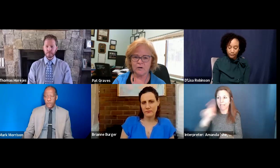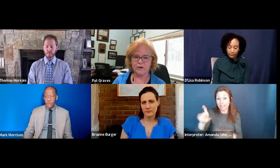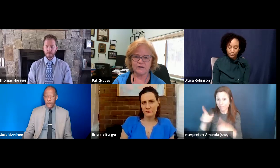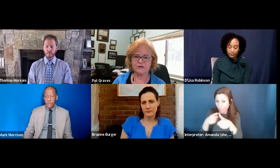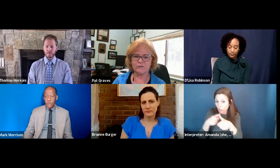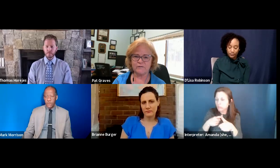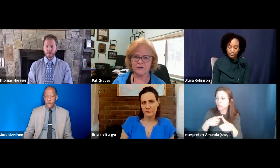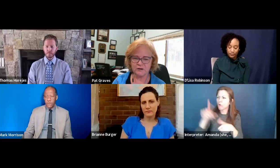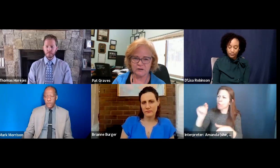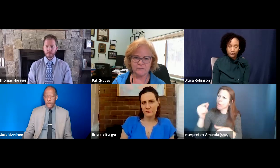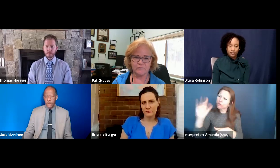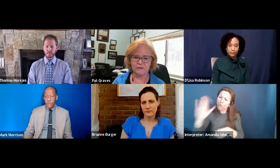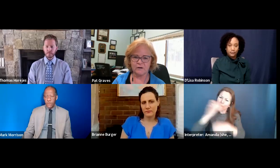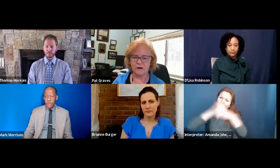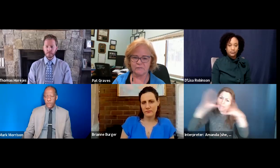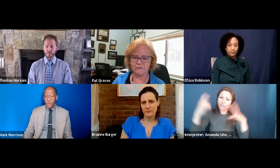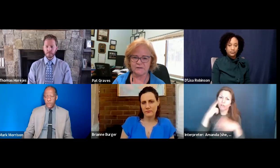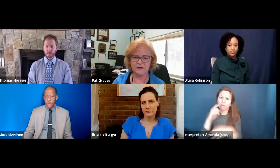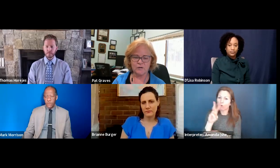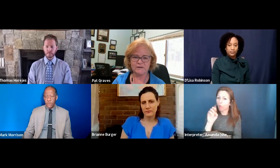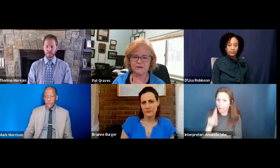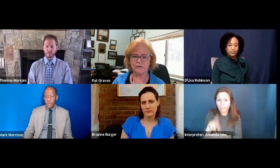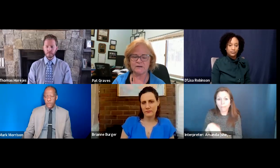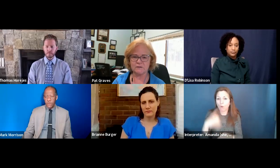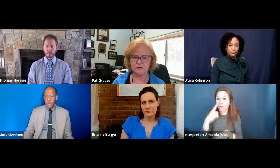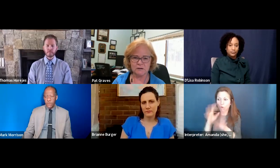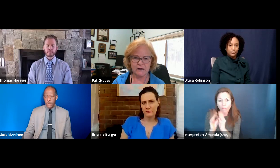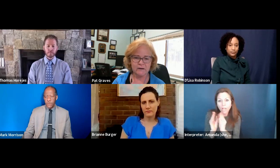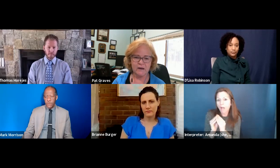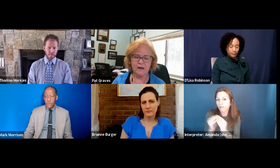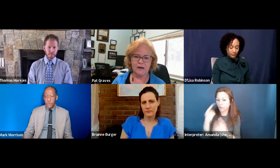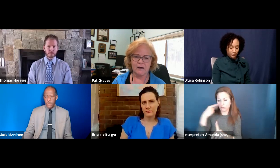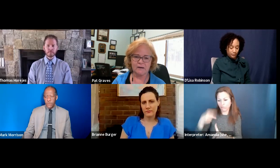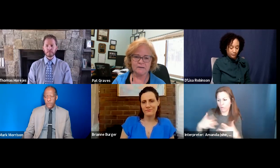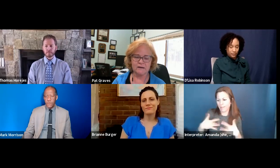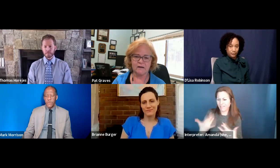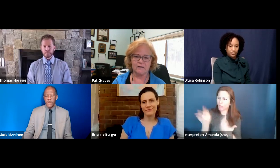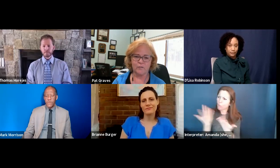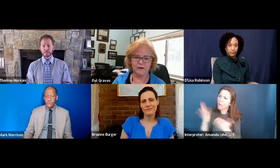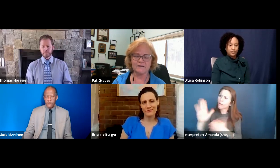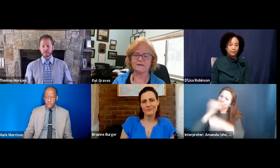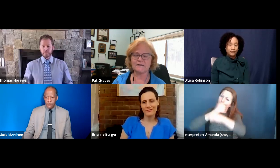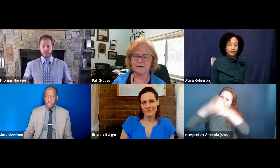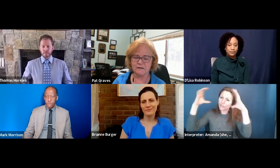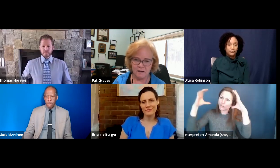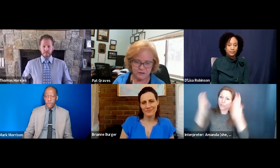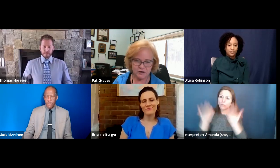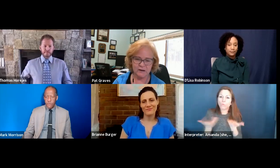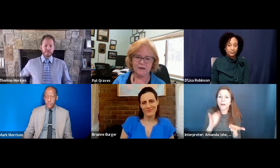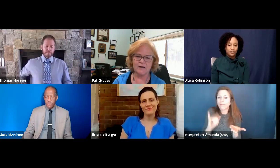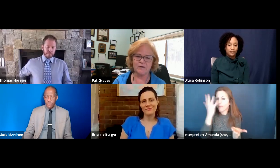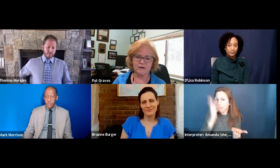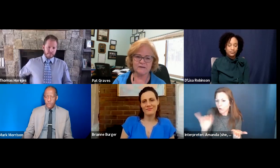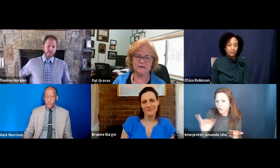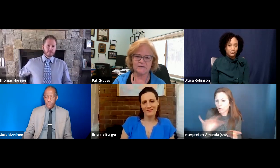webinar? What is your vision for the conference? What's it going to look like? And what is the